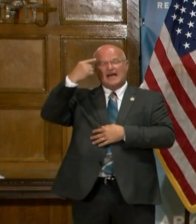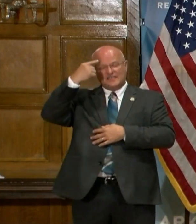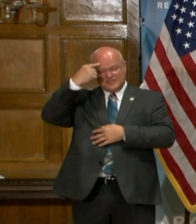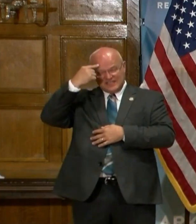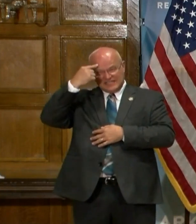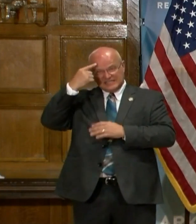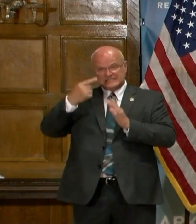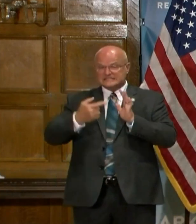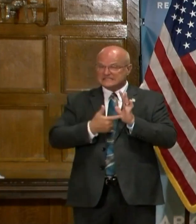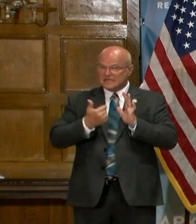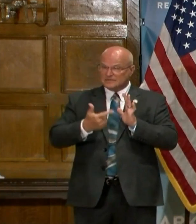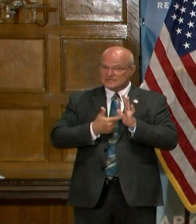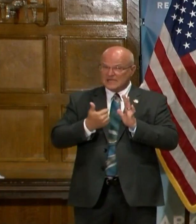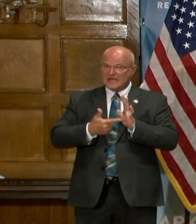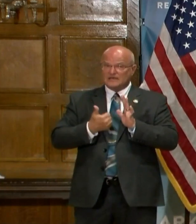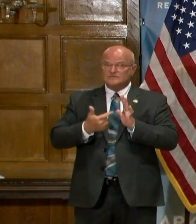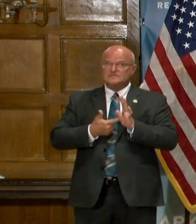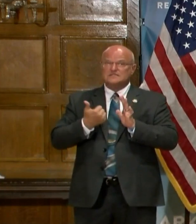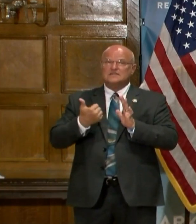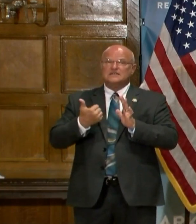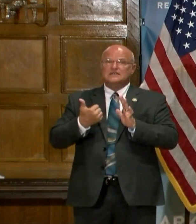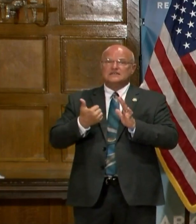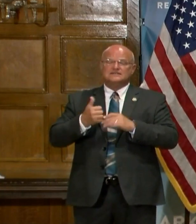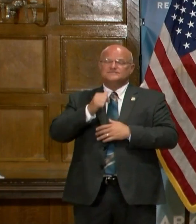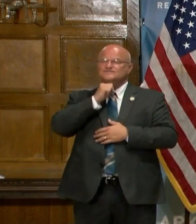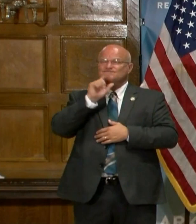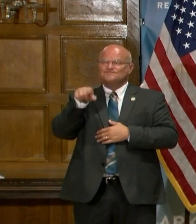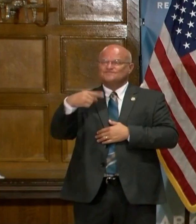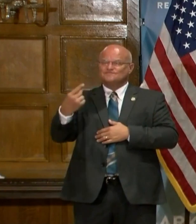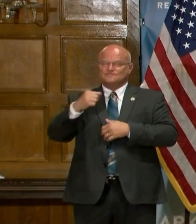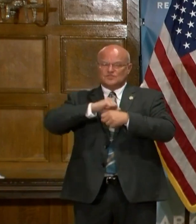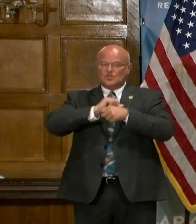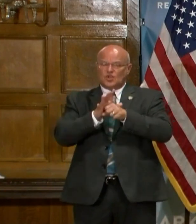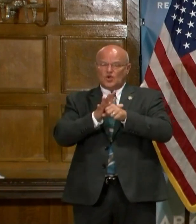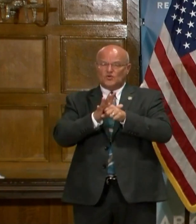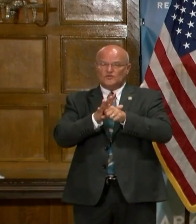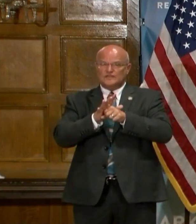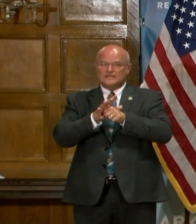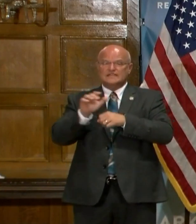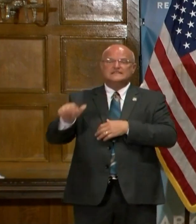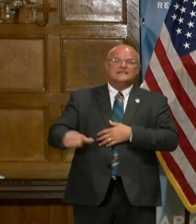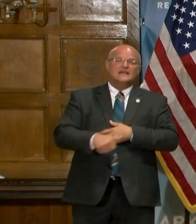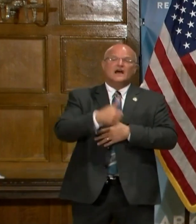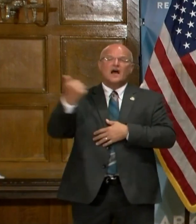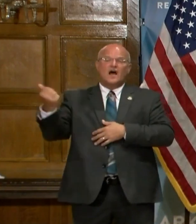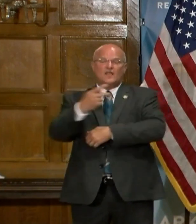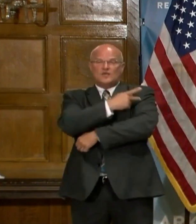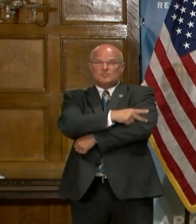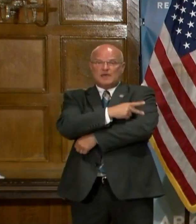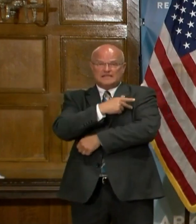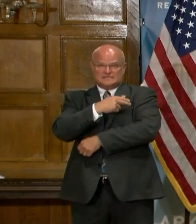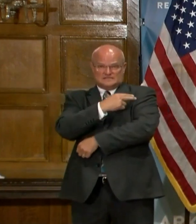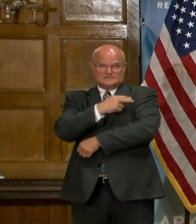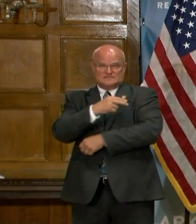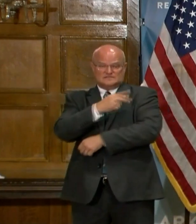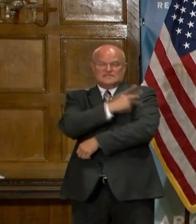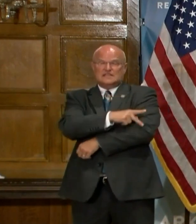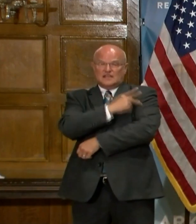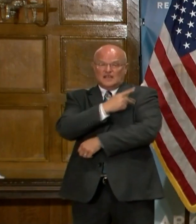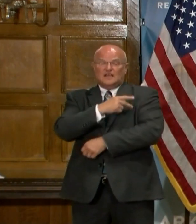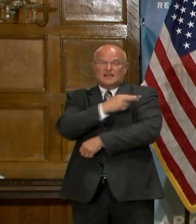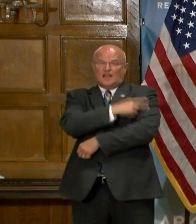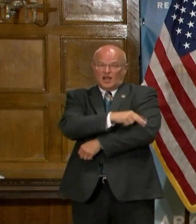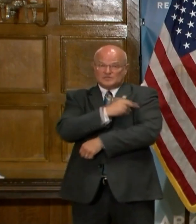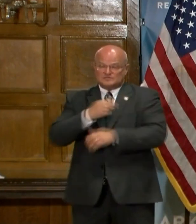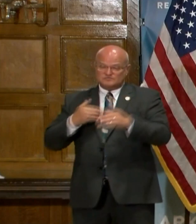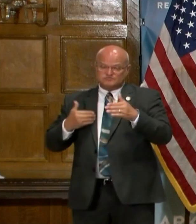in some cases, it's not just the COVID patients, it's the other patients, and hospitals, if they are getting